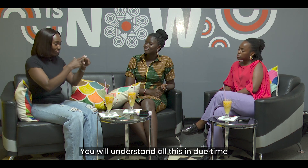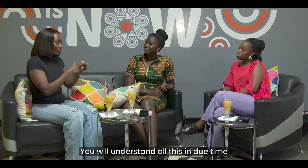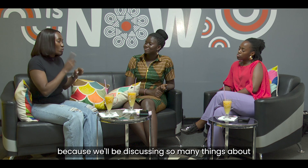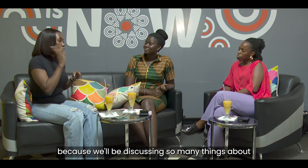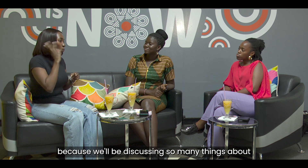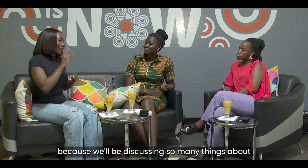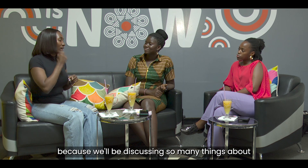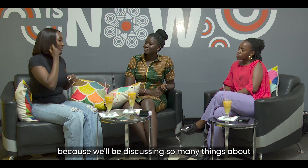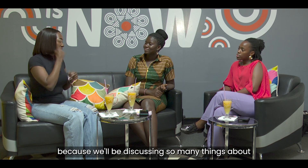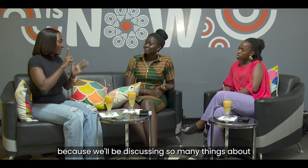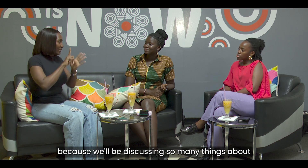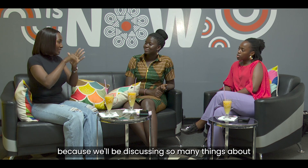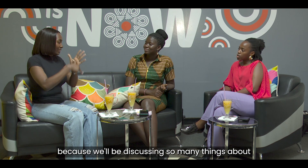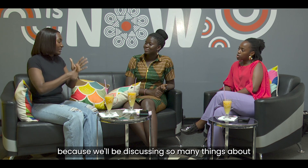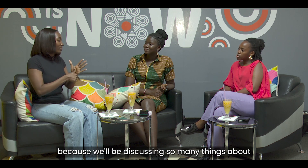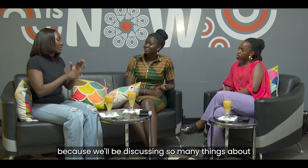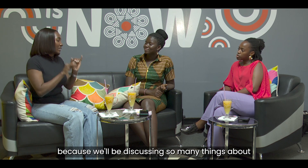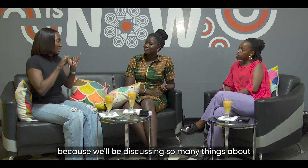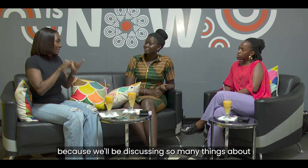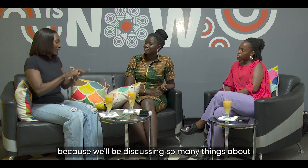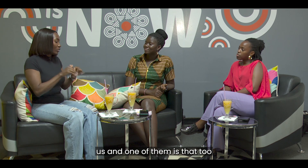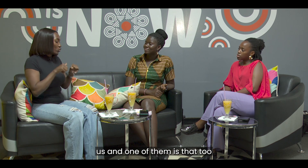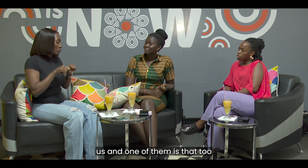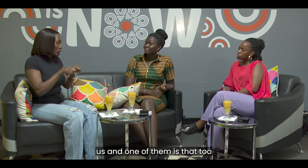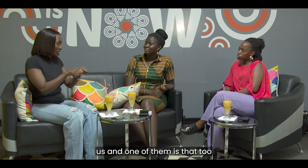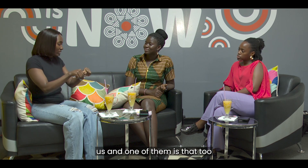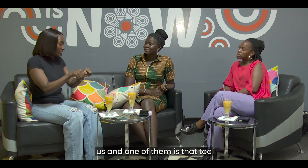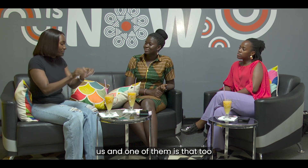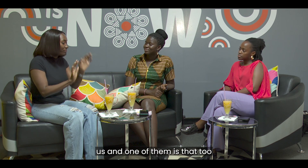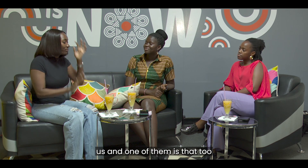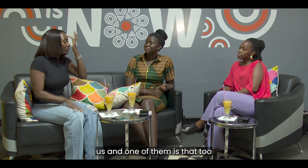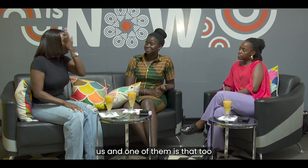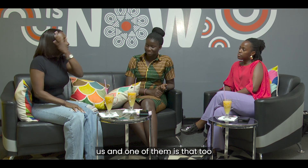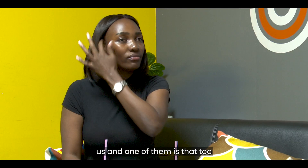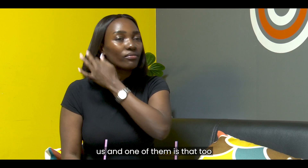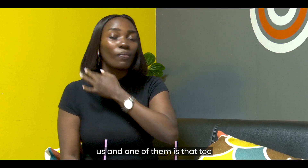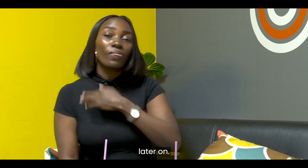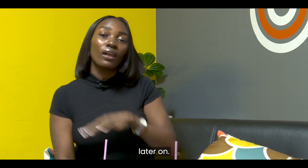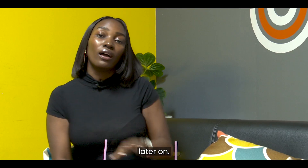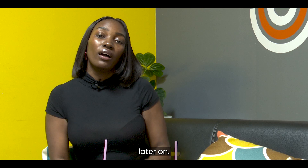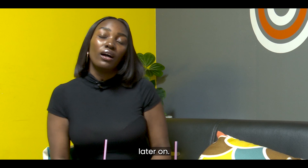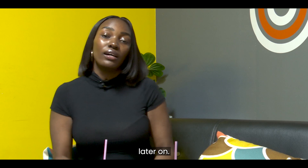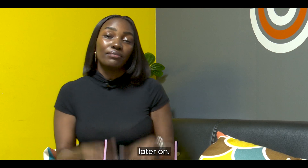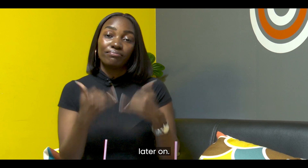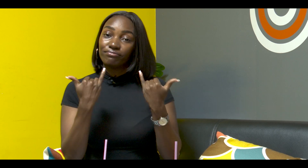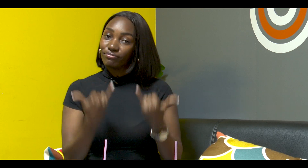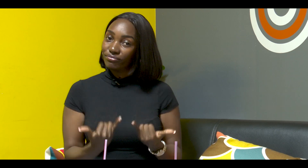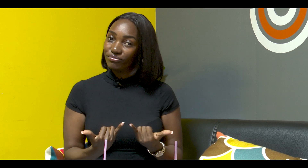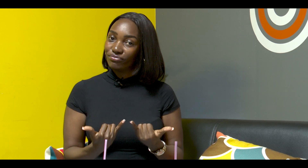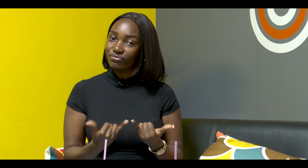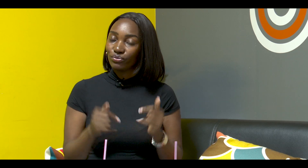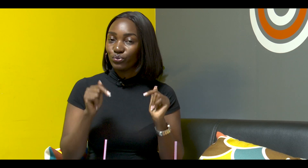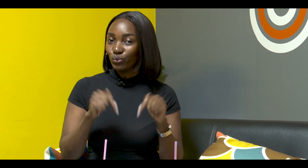because we'll be discussing so many things about us, and one of them is that too later on.